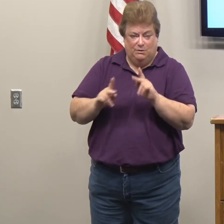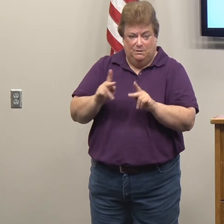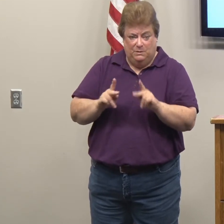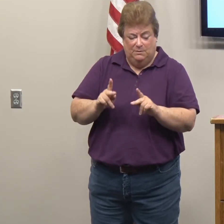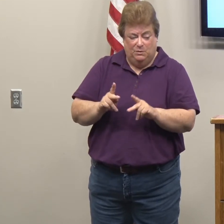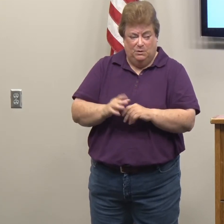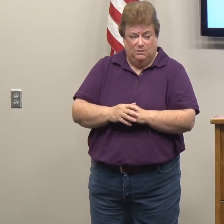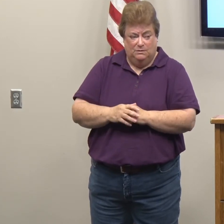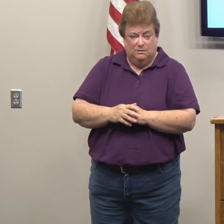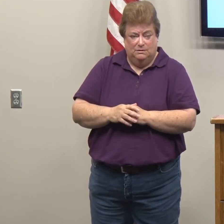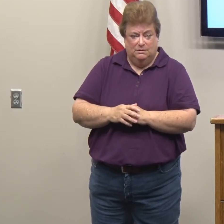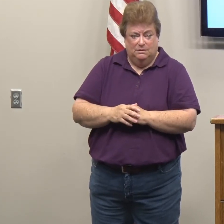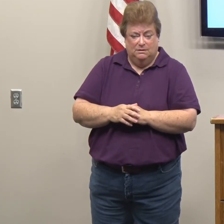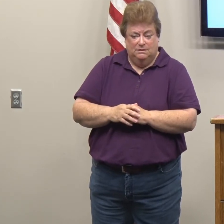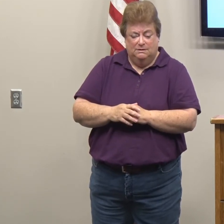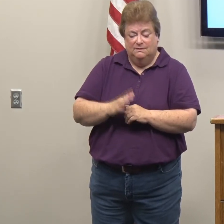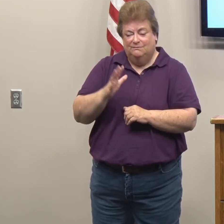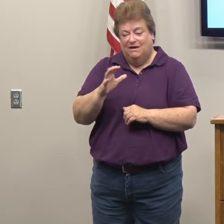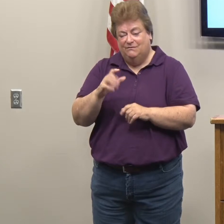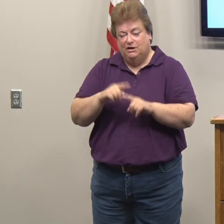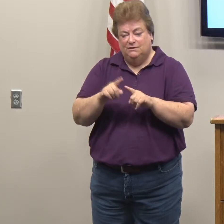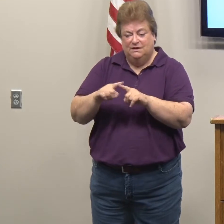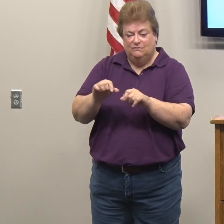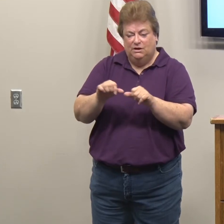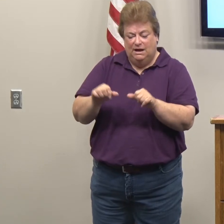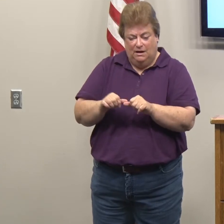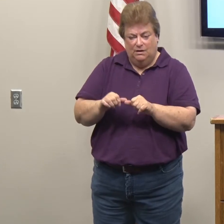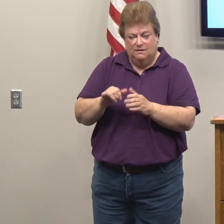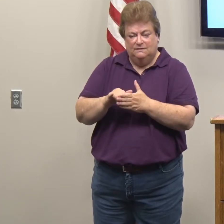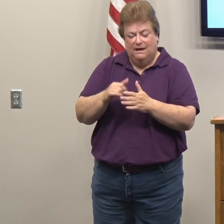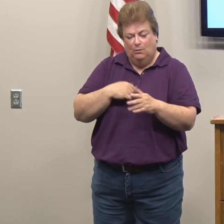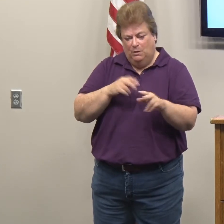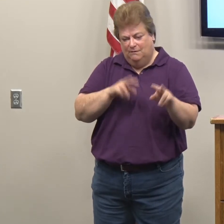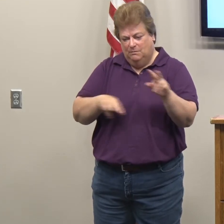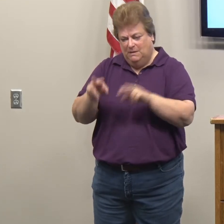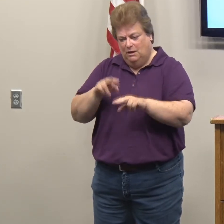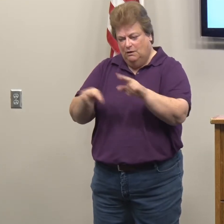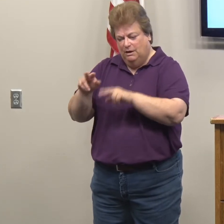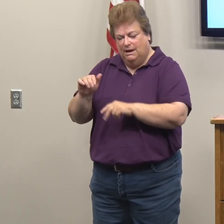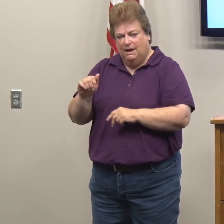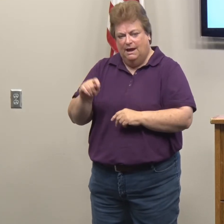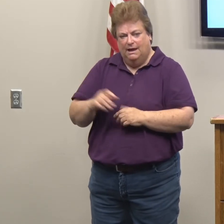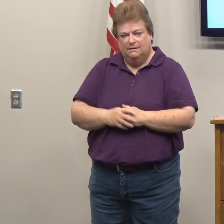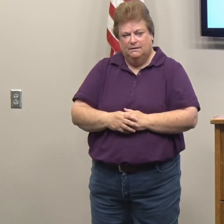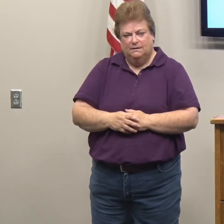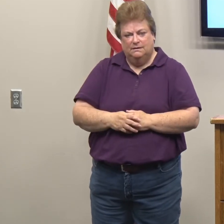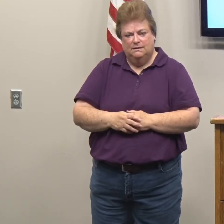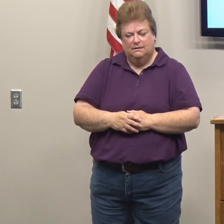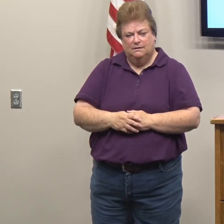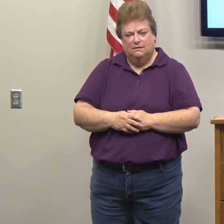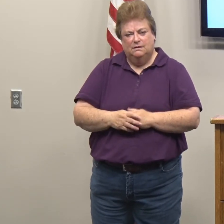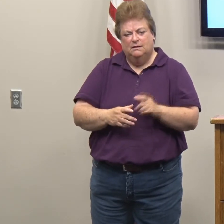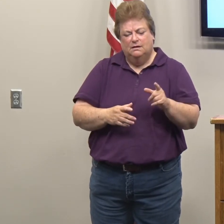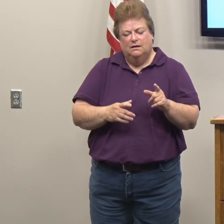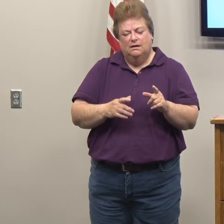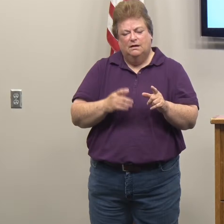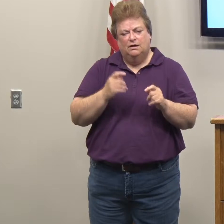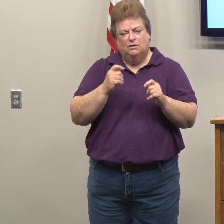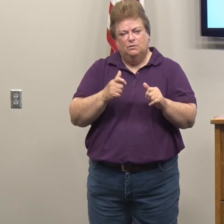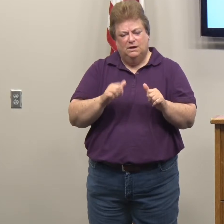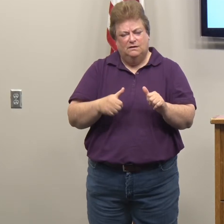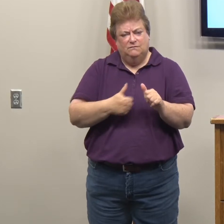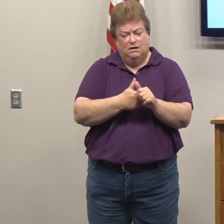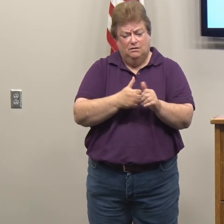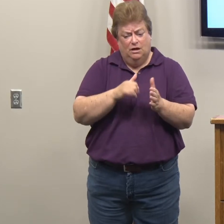different areas that we've been looking at. hmm And just a quick follow-up, have